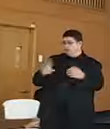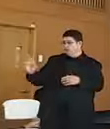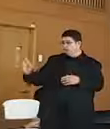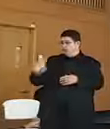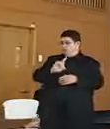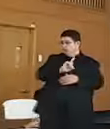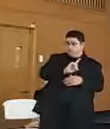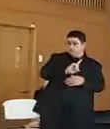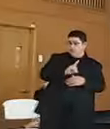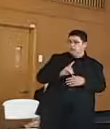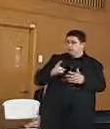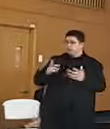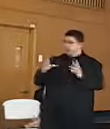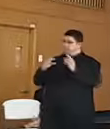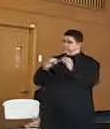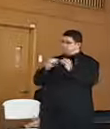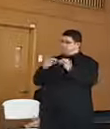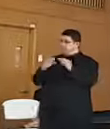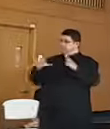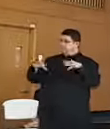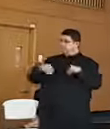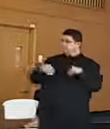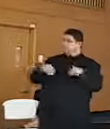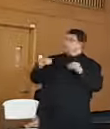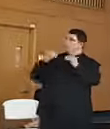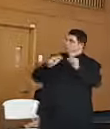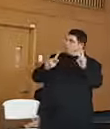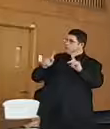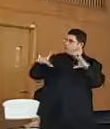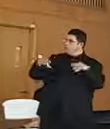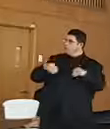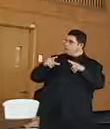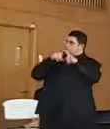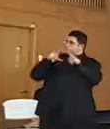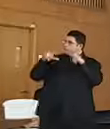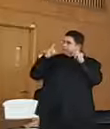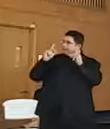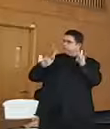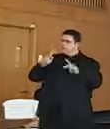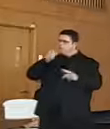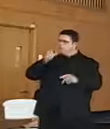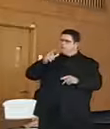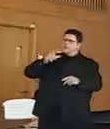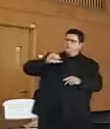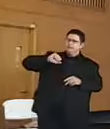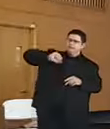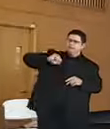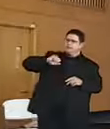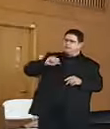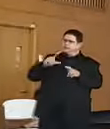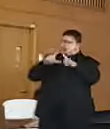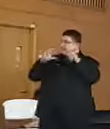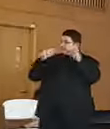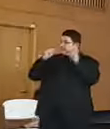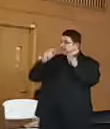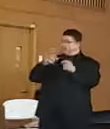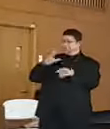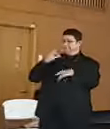more. It will continue to grow. More and more people adopt masks. People who hesitate to wear masks usually drop their